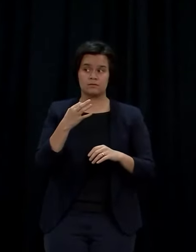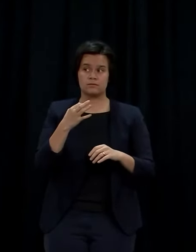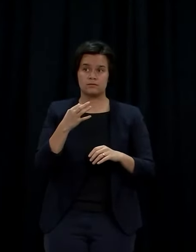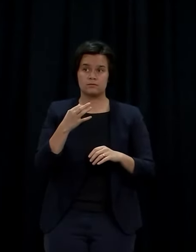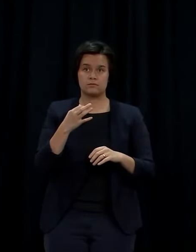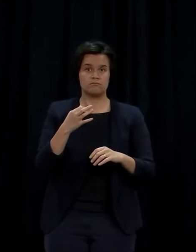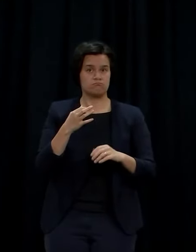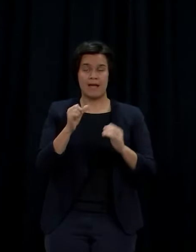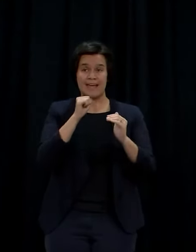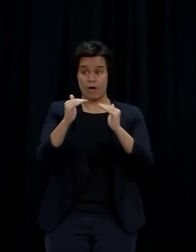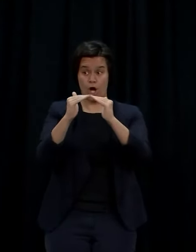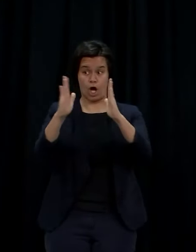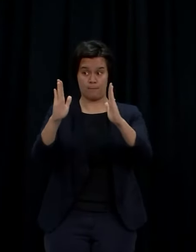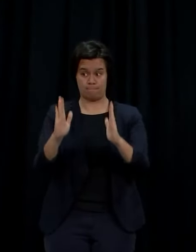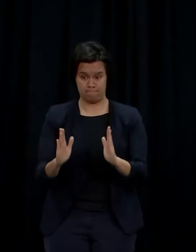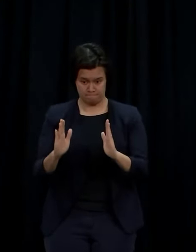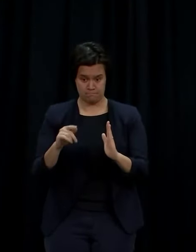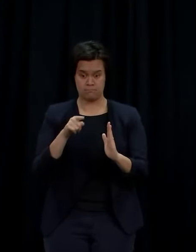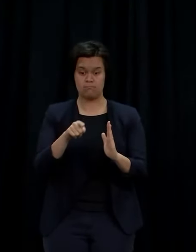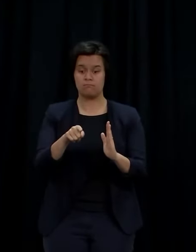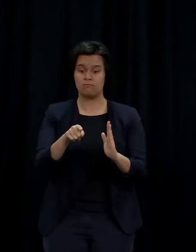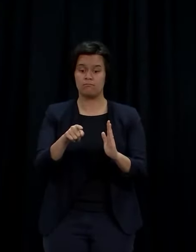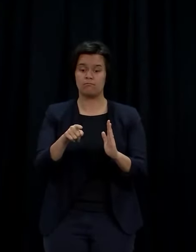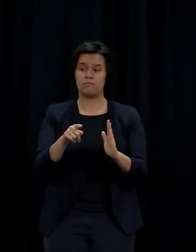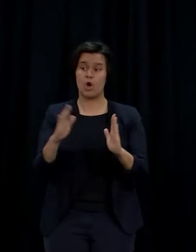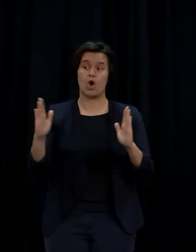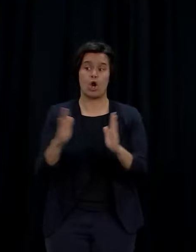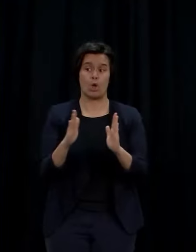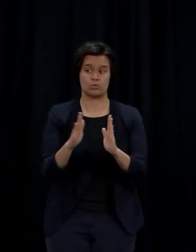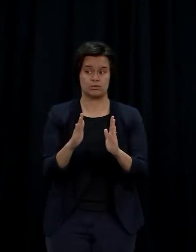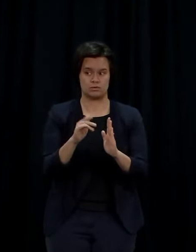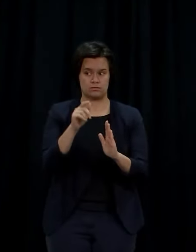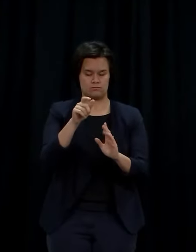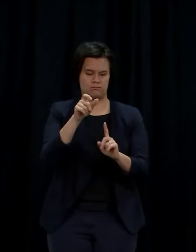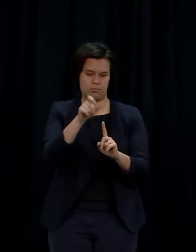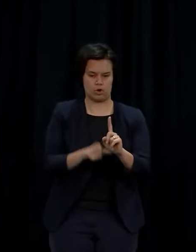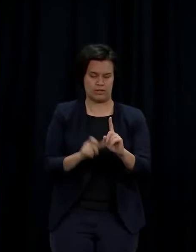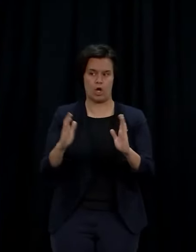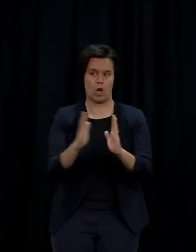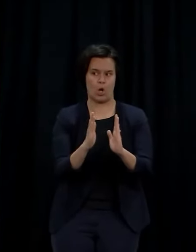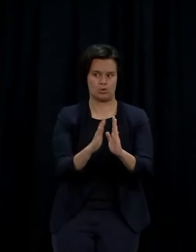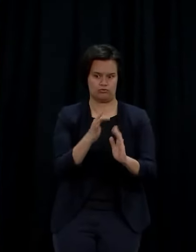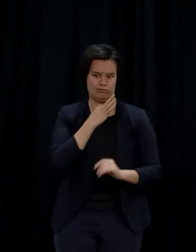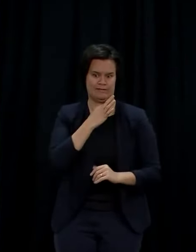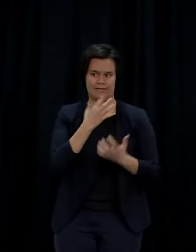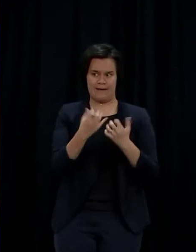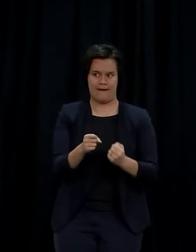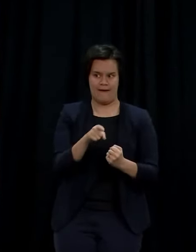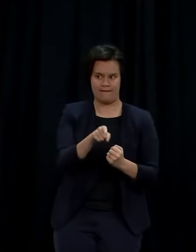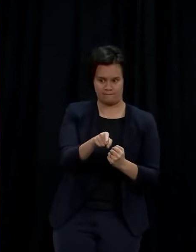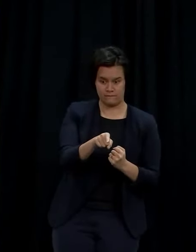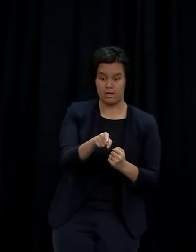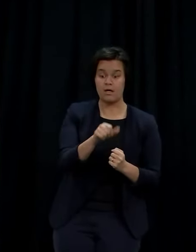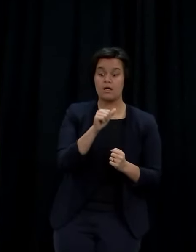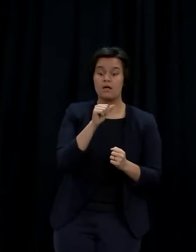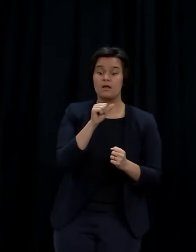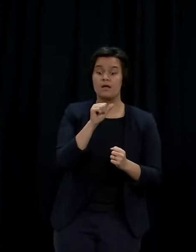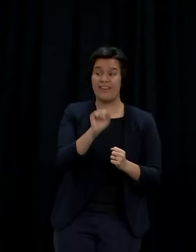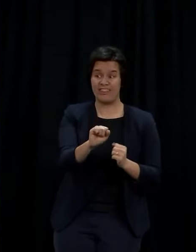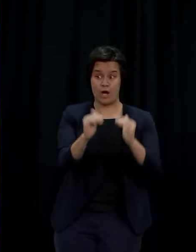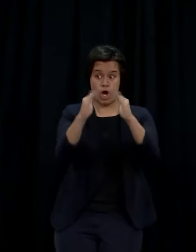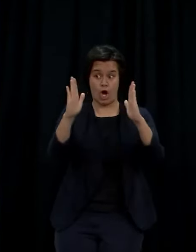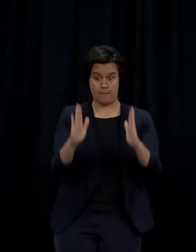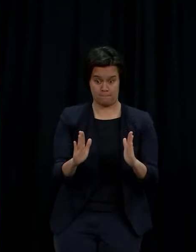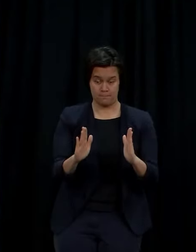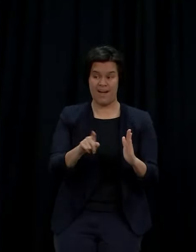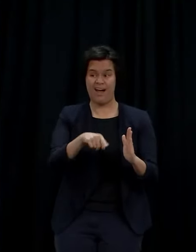are isolating at home, and recalling that even our contacts self-isolate separate from the bubble, other people in their bubble.